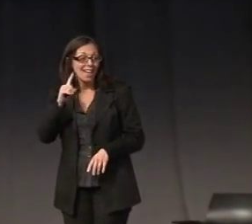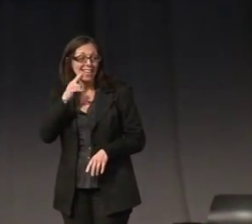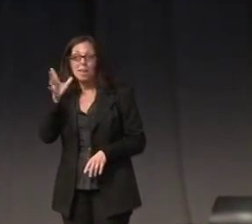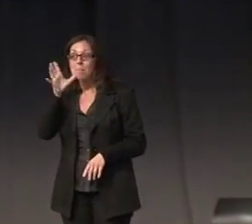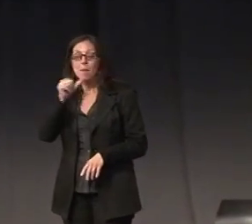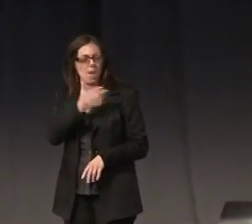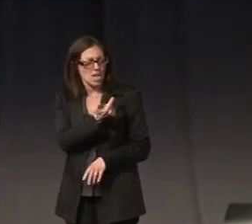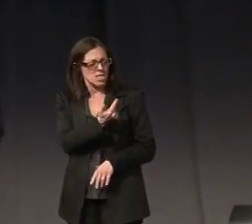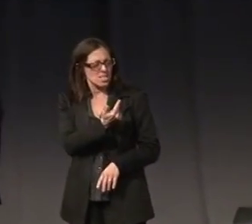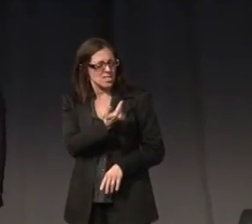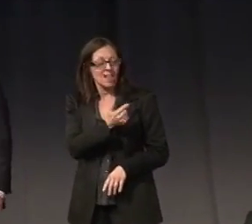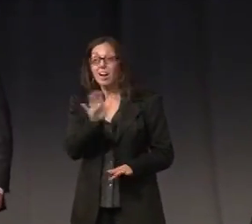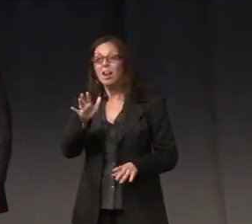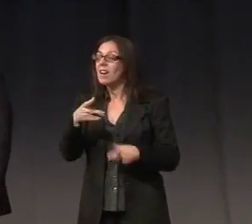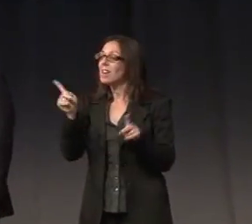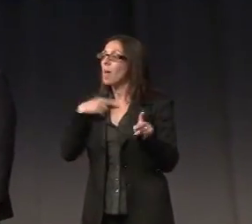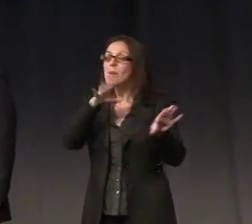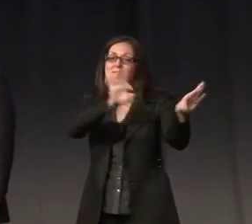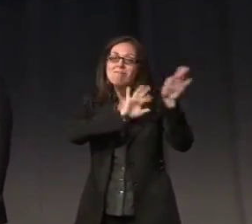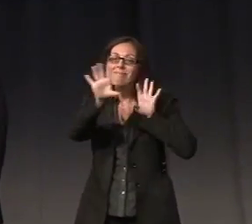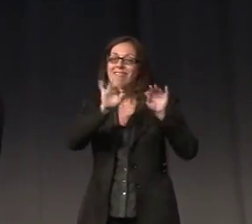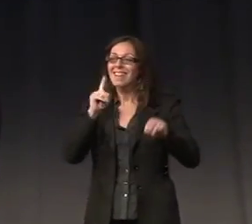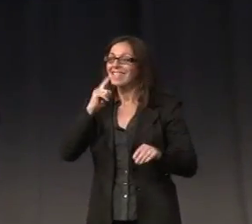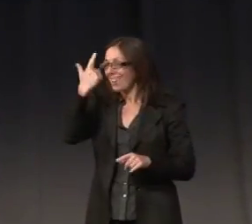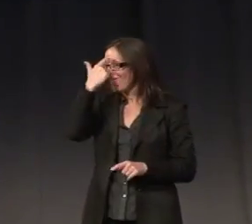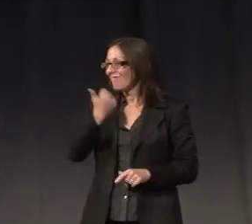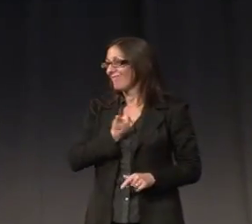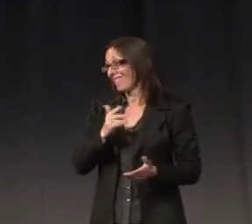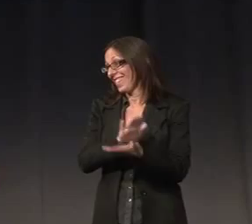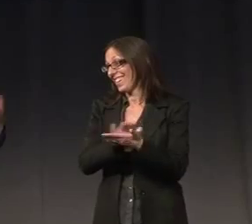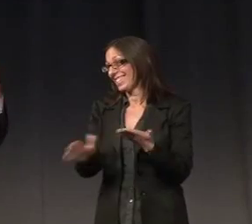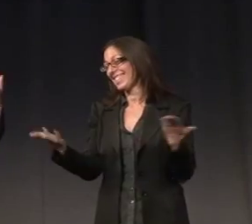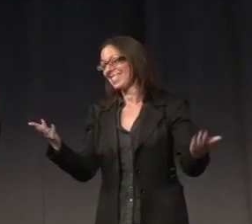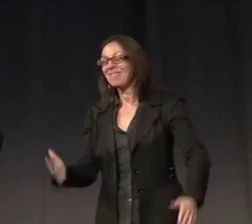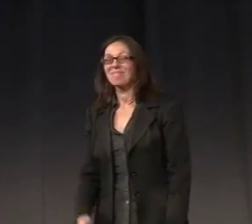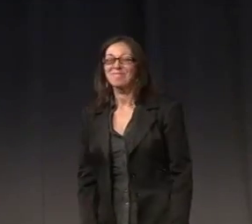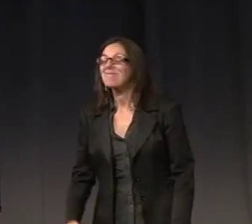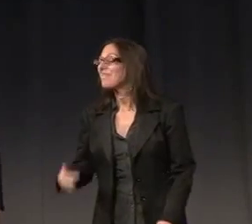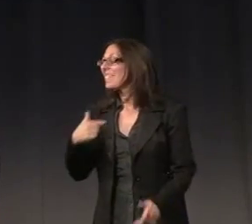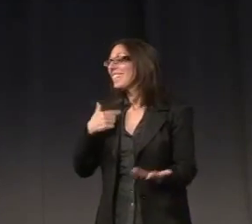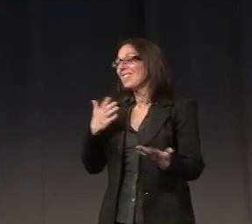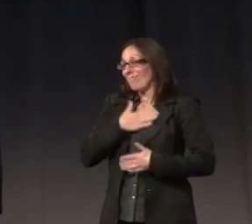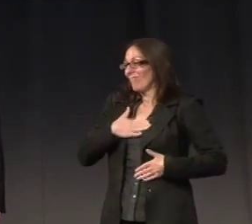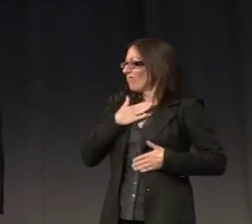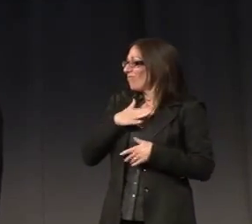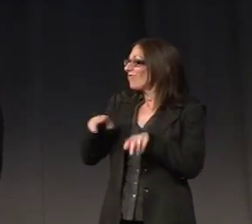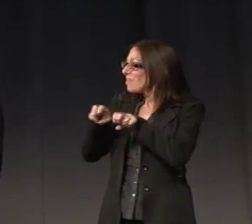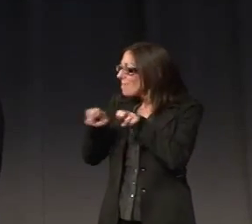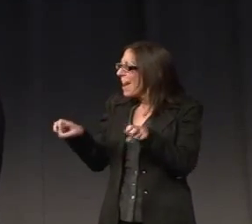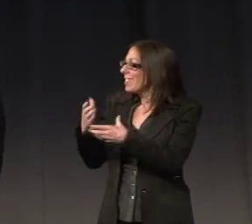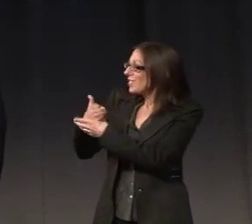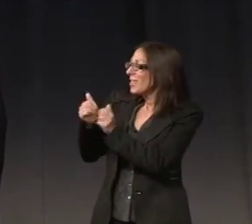to be here with artists who I have such terrific respect for. And I wanted to say at the outset that